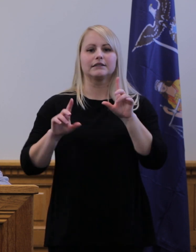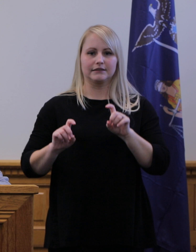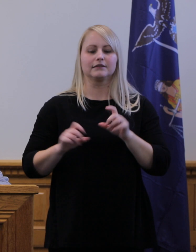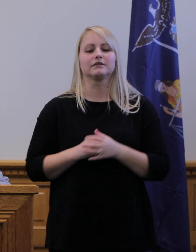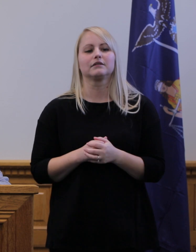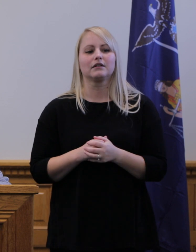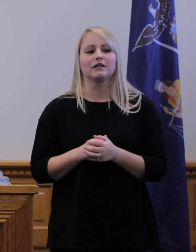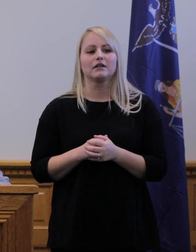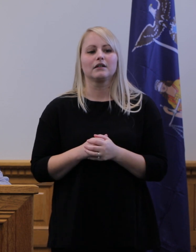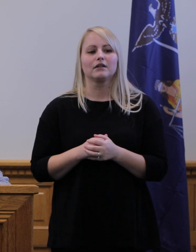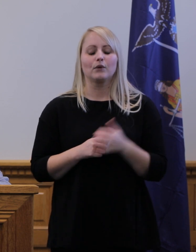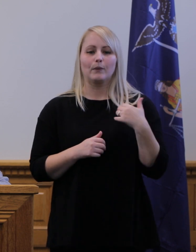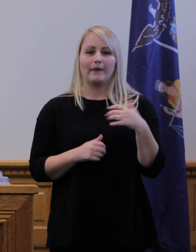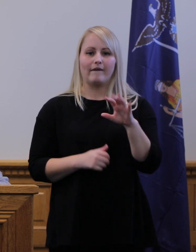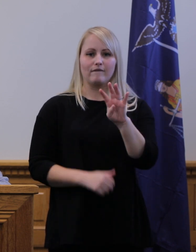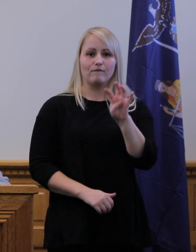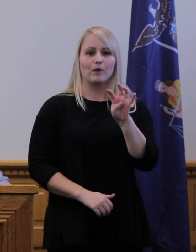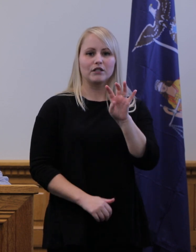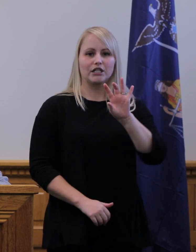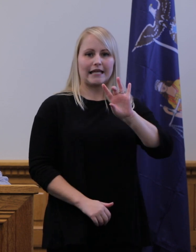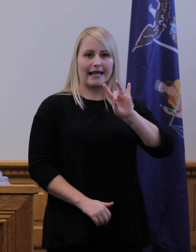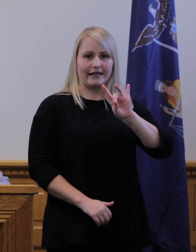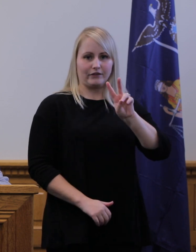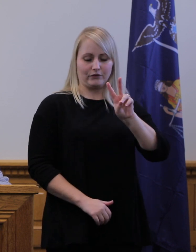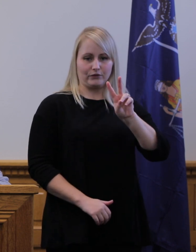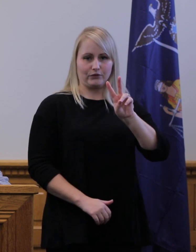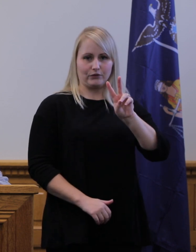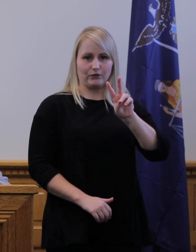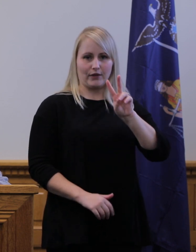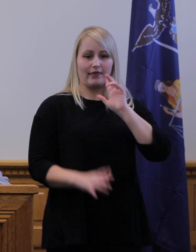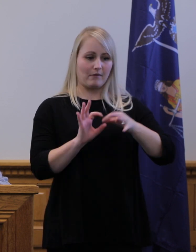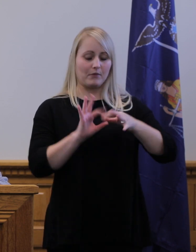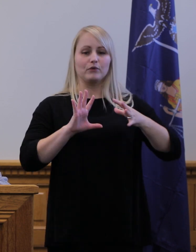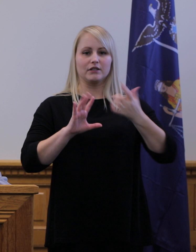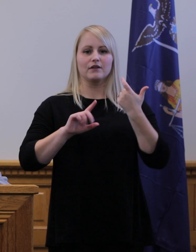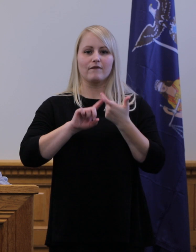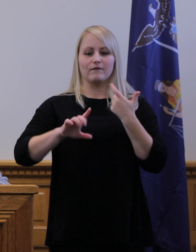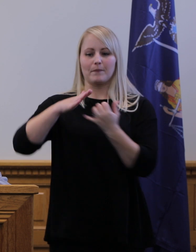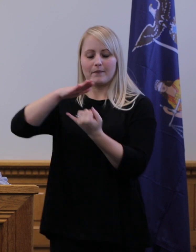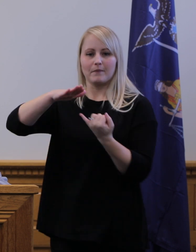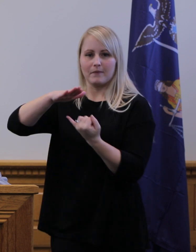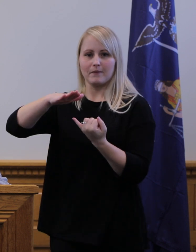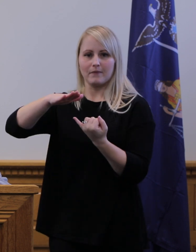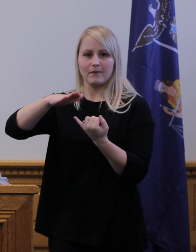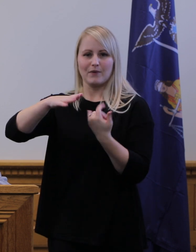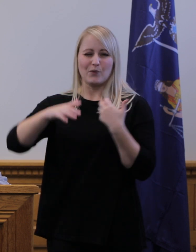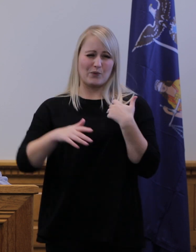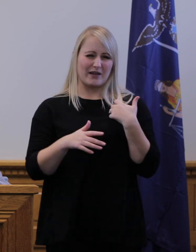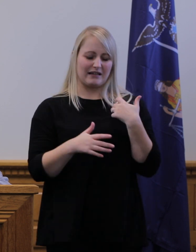have 482 residents released from isolation. We have 4